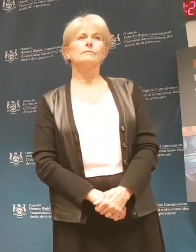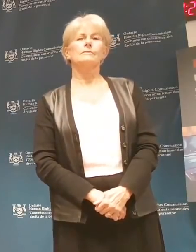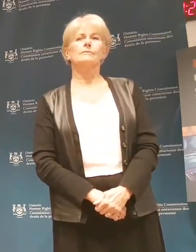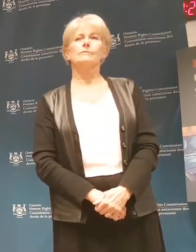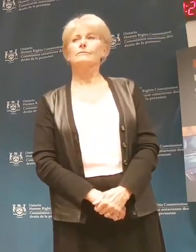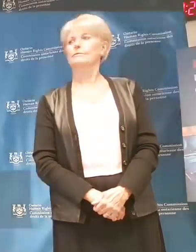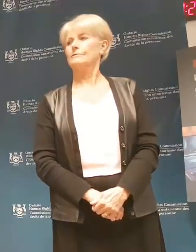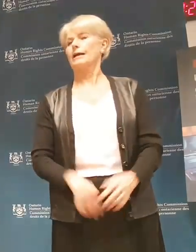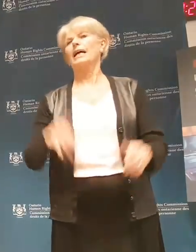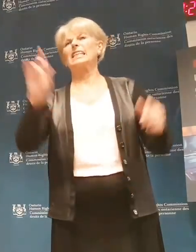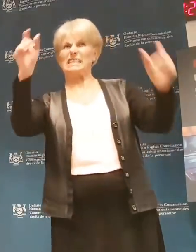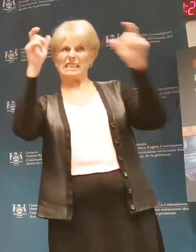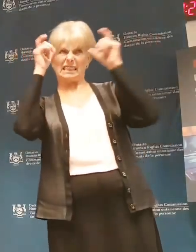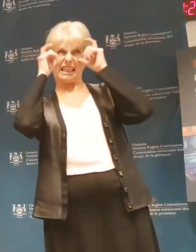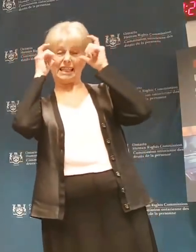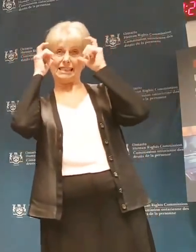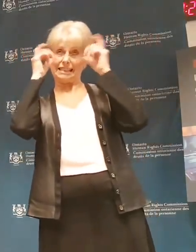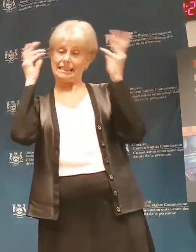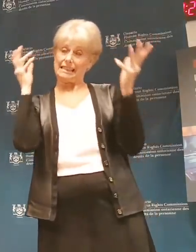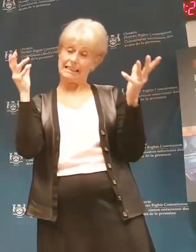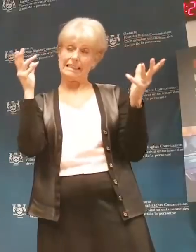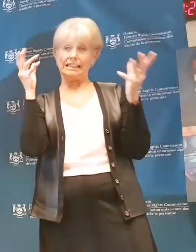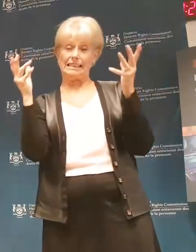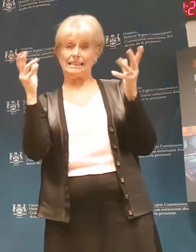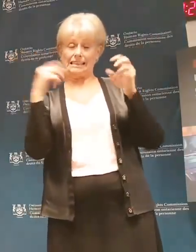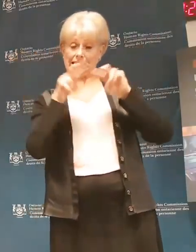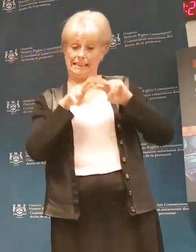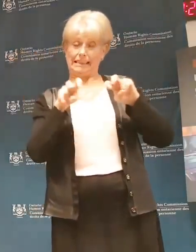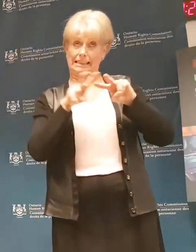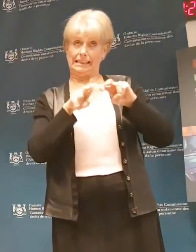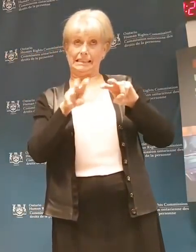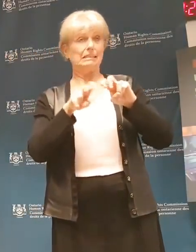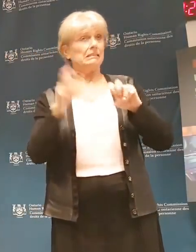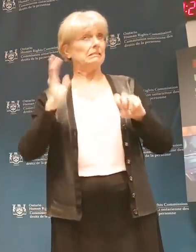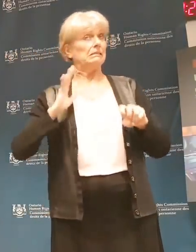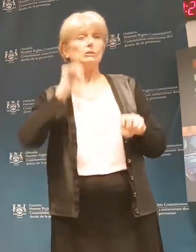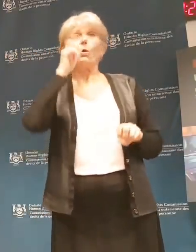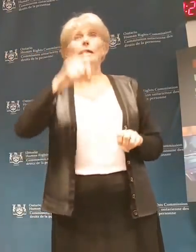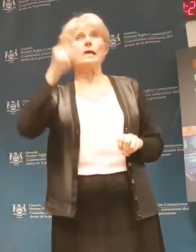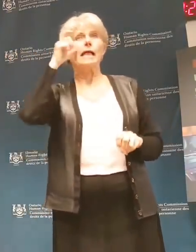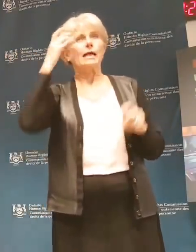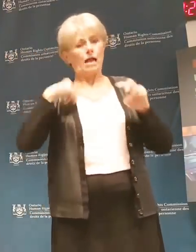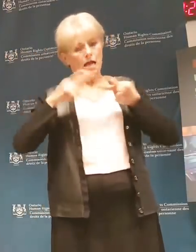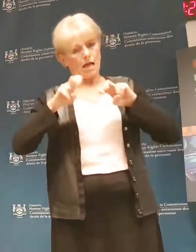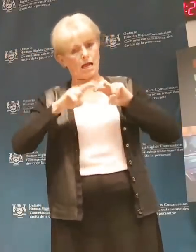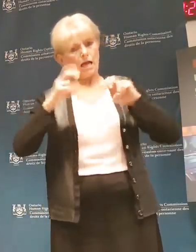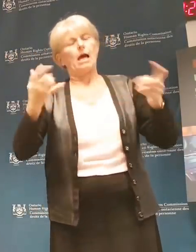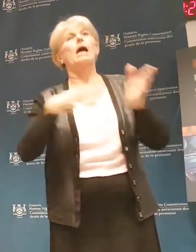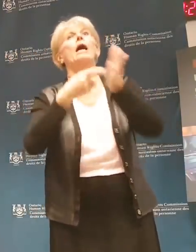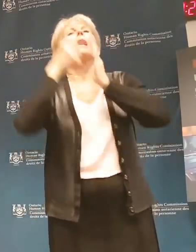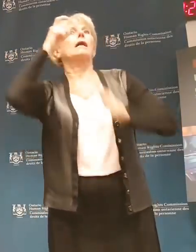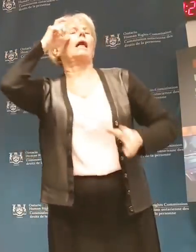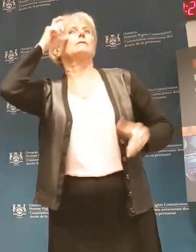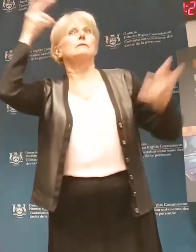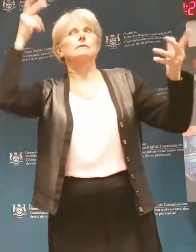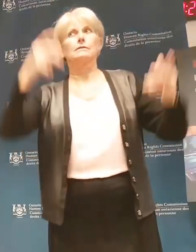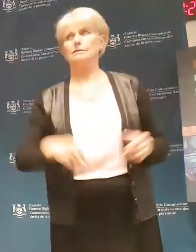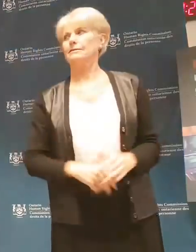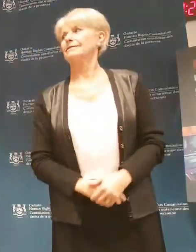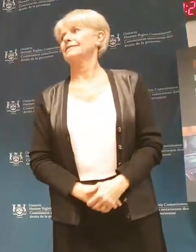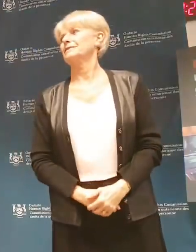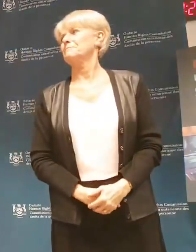I have to put these glasses on. When I first started analyzing these issues, I didn't require glasses. I do.